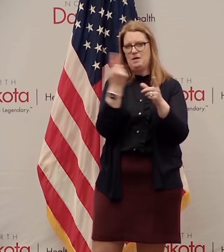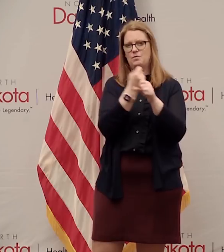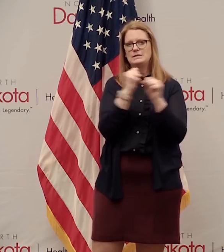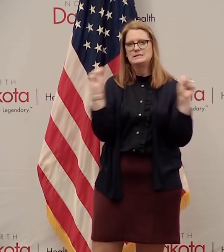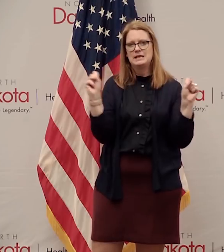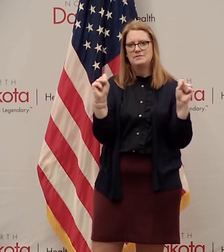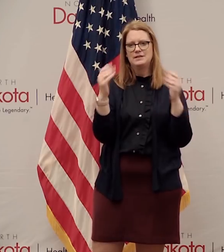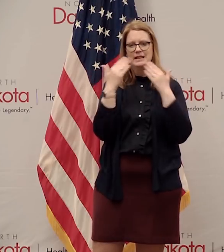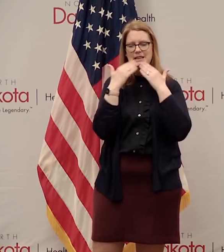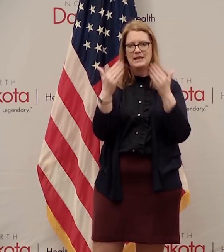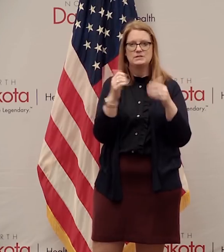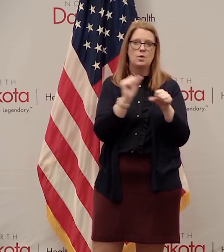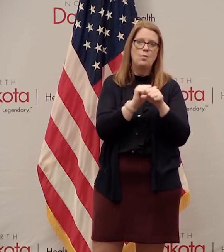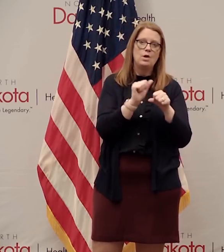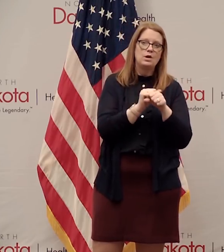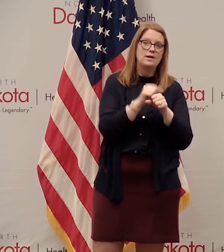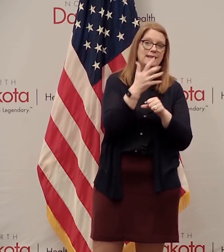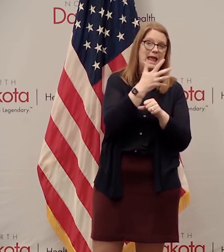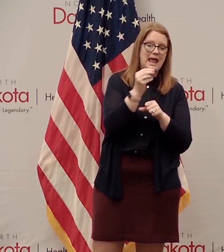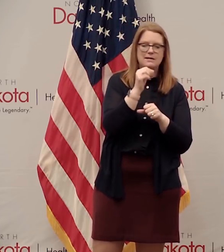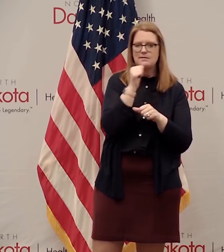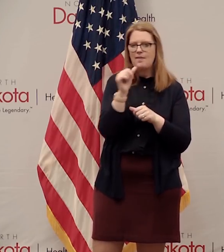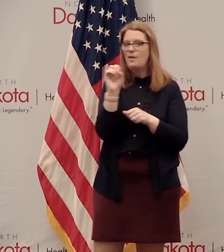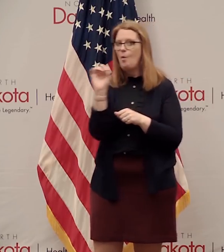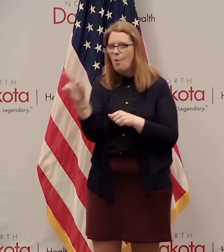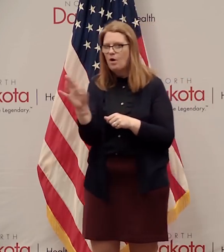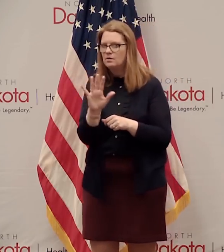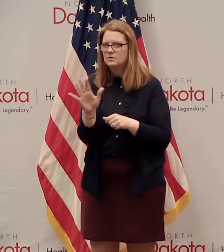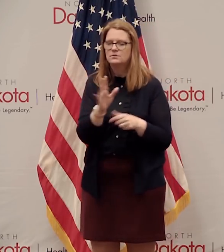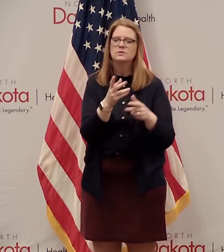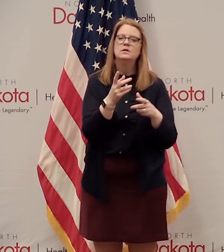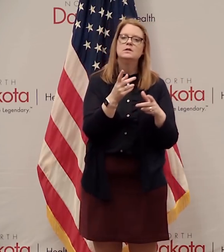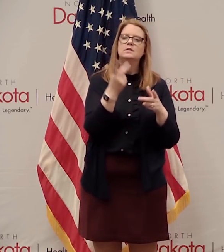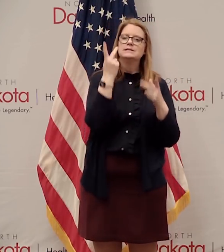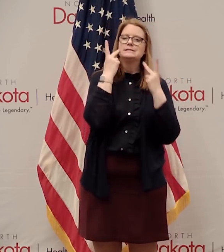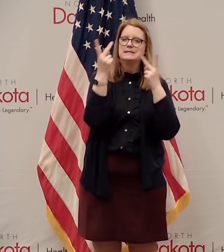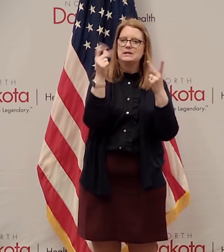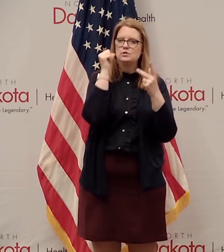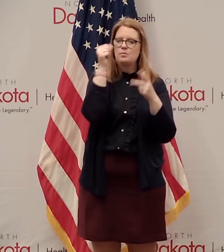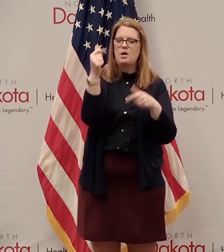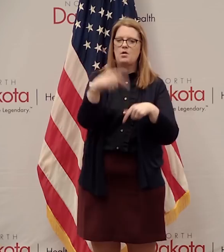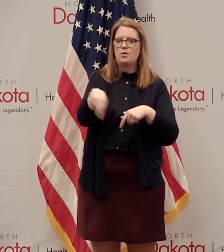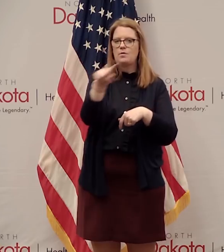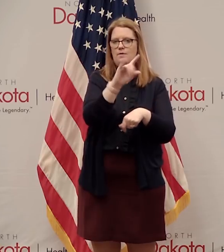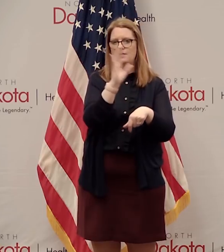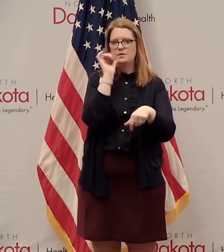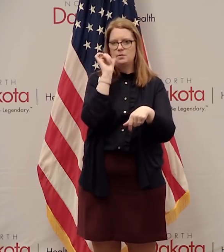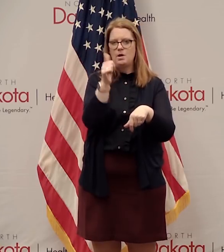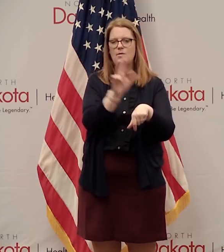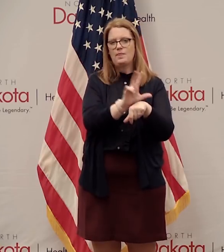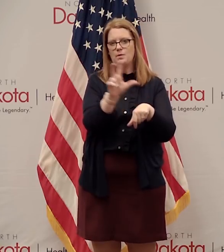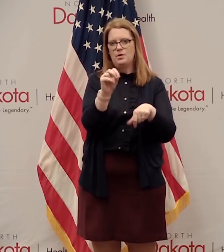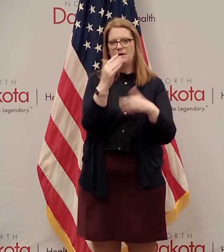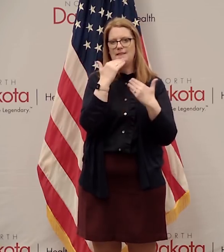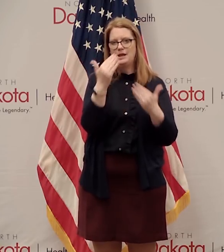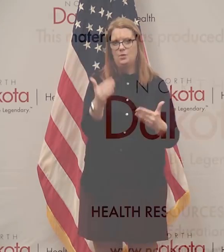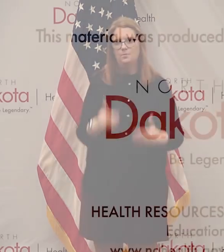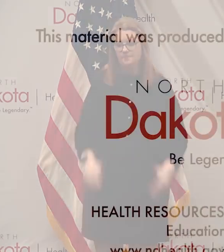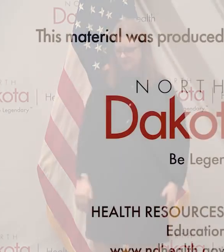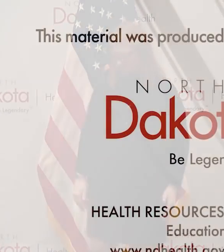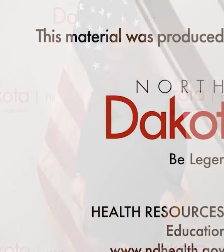dual objectives, working on the and, not the or, we look forward to seeing you here again all tomorrow at 3:30. Thank you all.